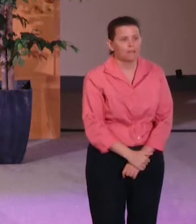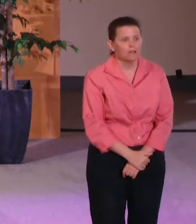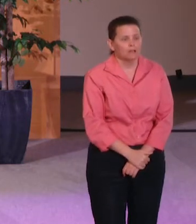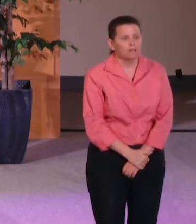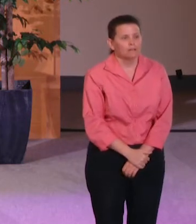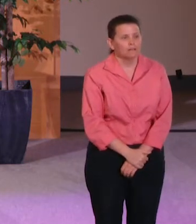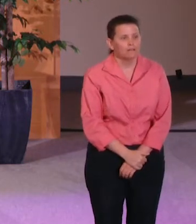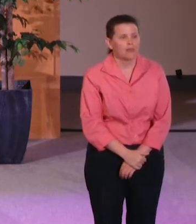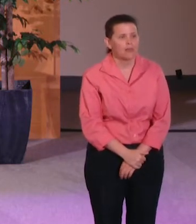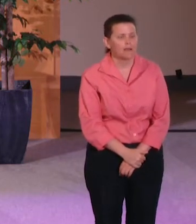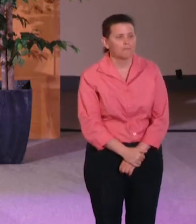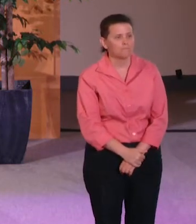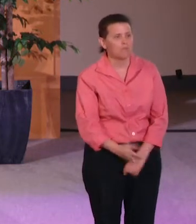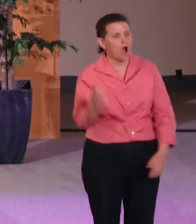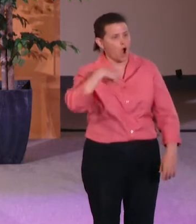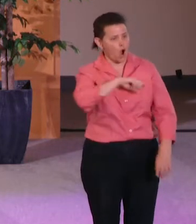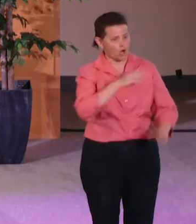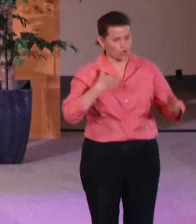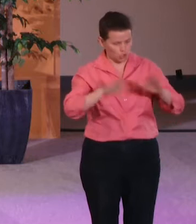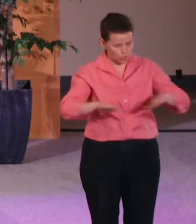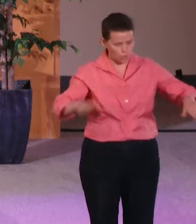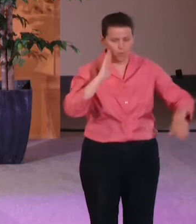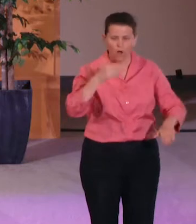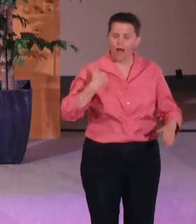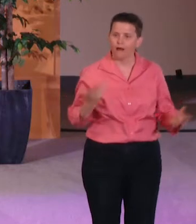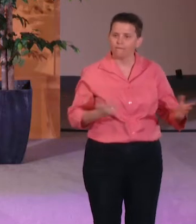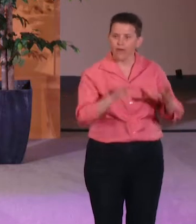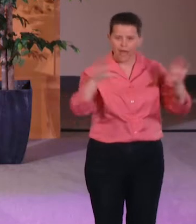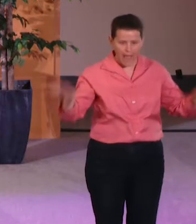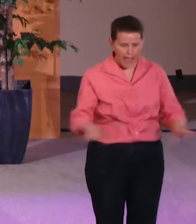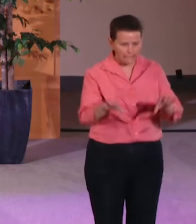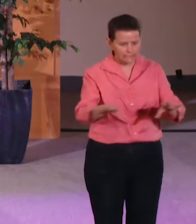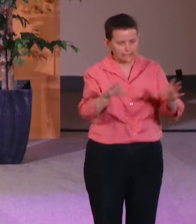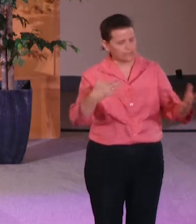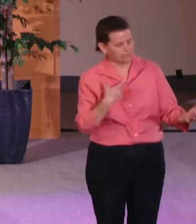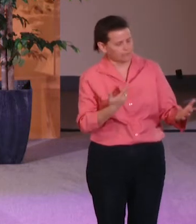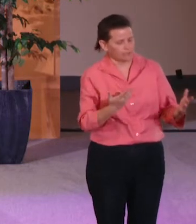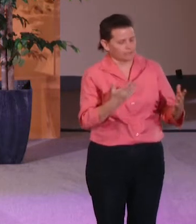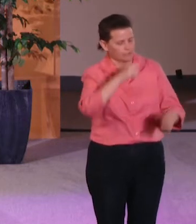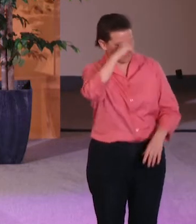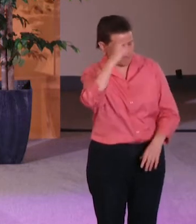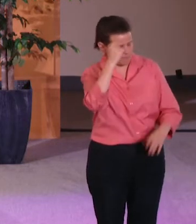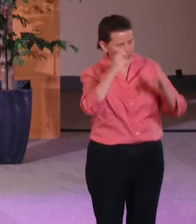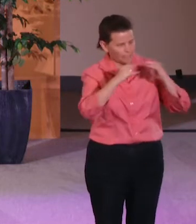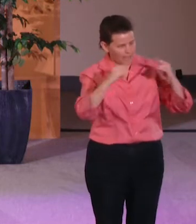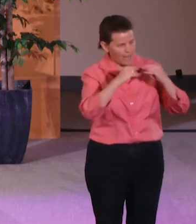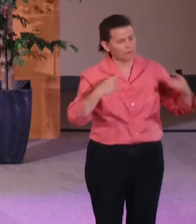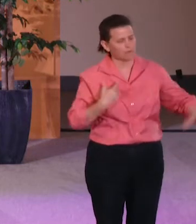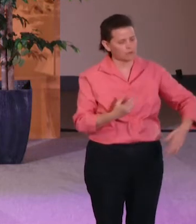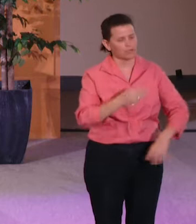We'll be able to keep our kids engaged in this active summer, wonderful summer camp. Visit unityhills.org to